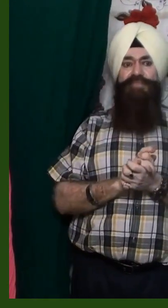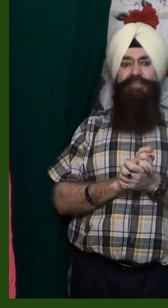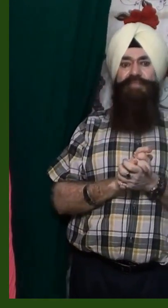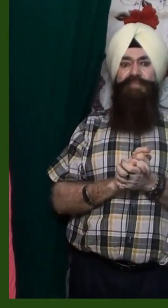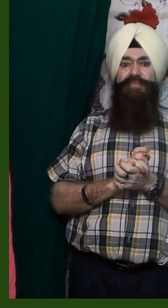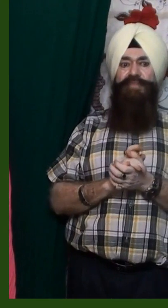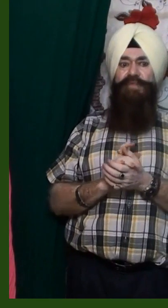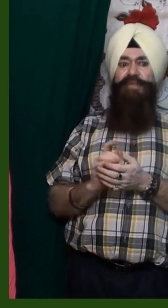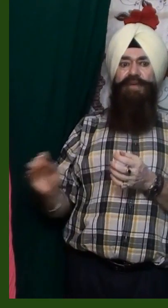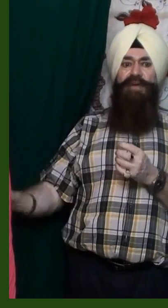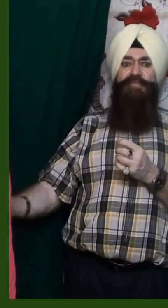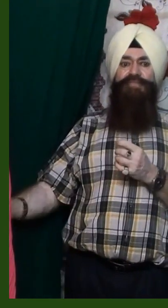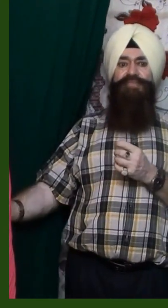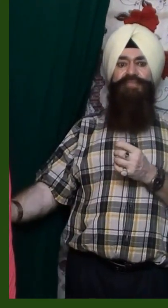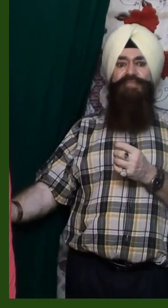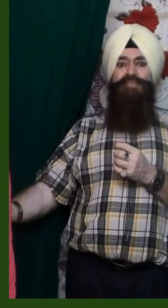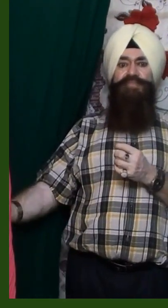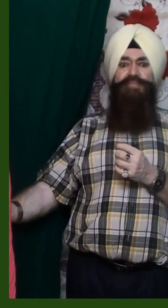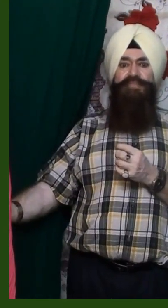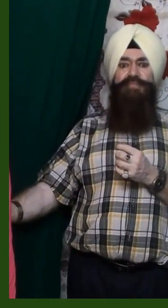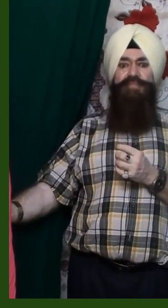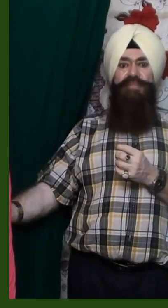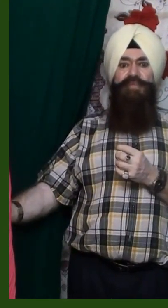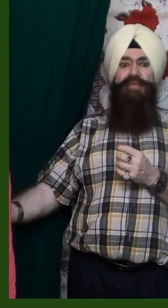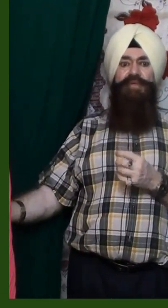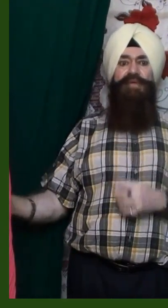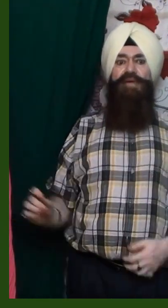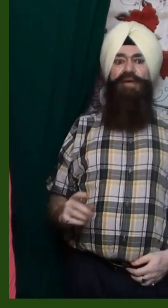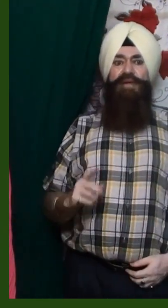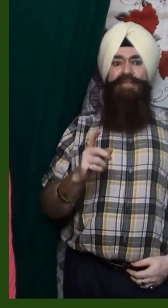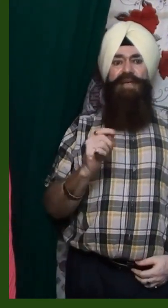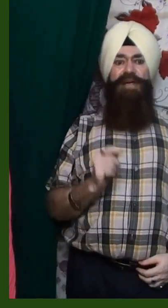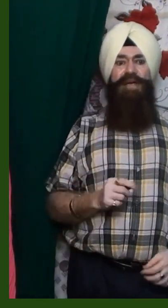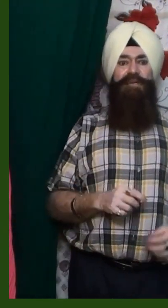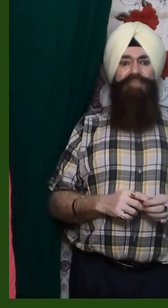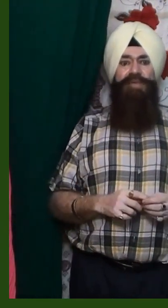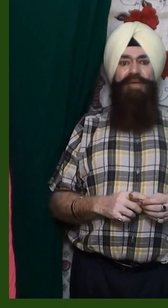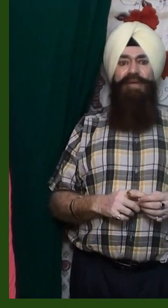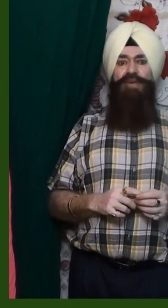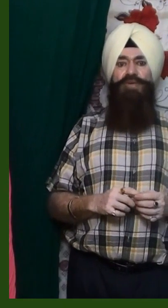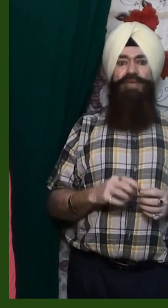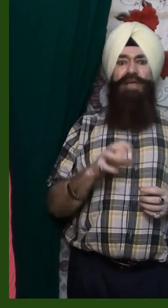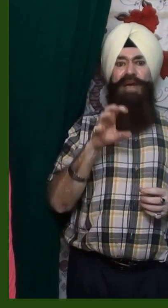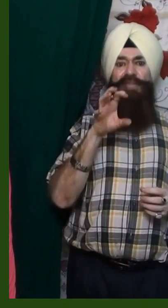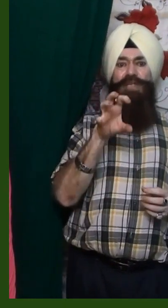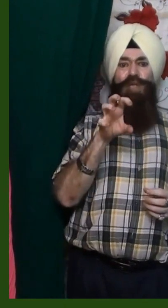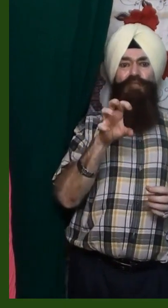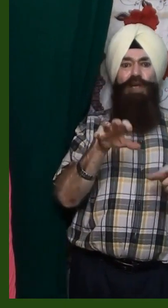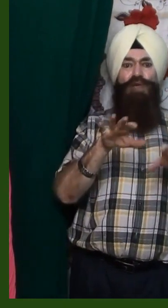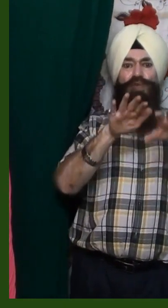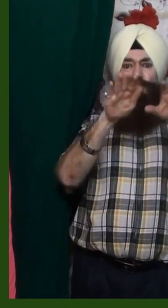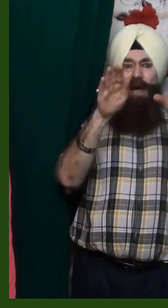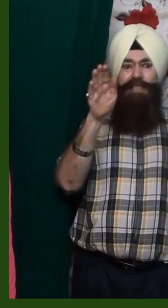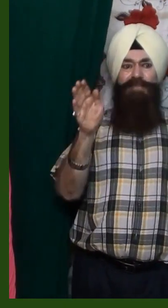velocity. Okay. Now, secondly, you know, the